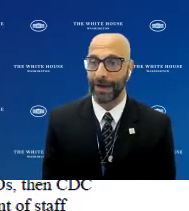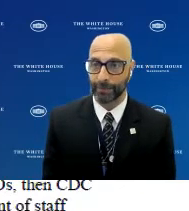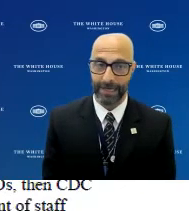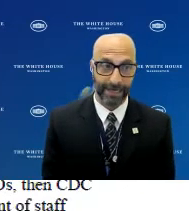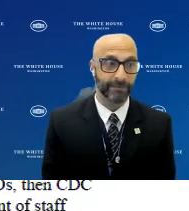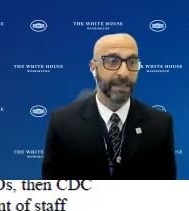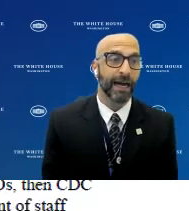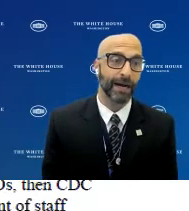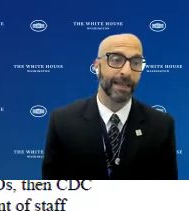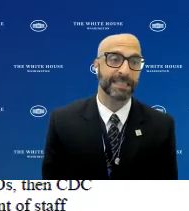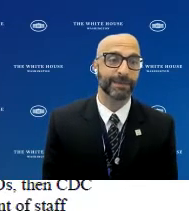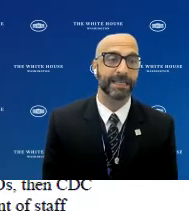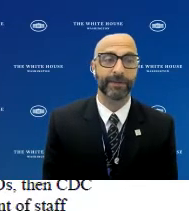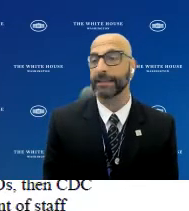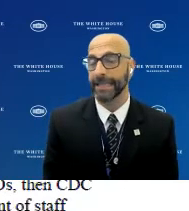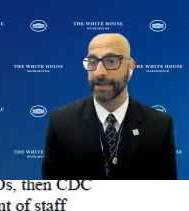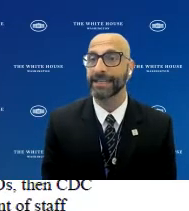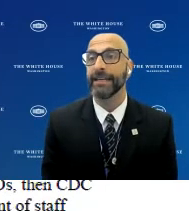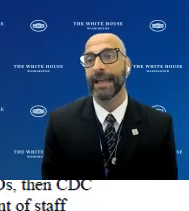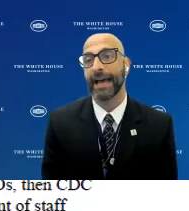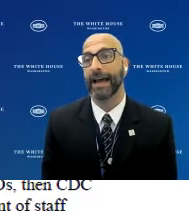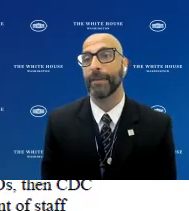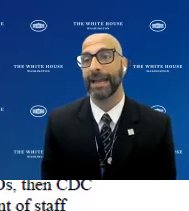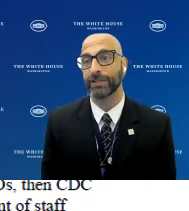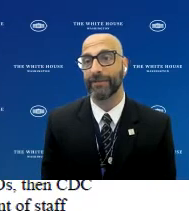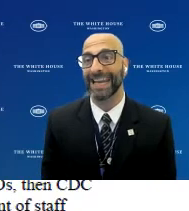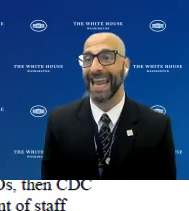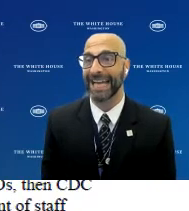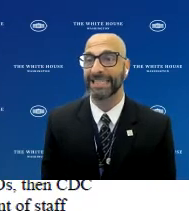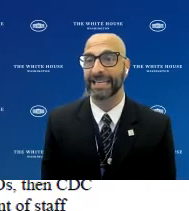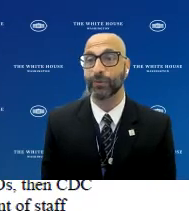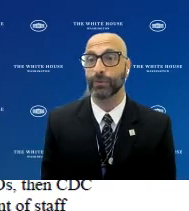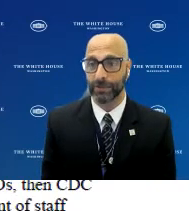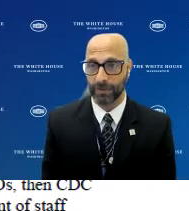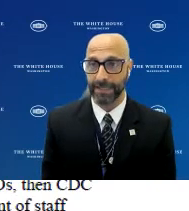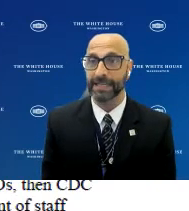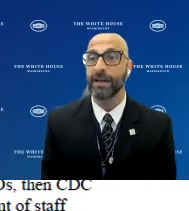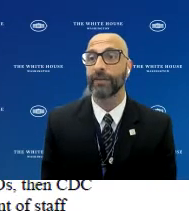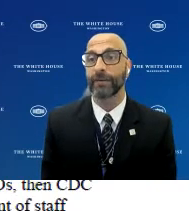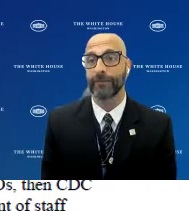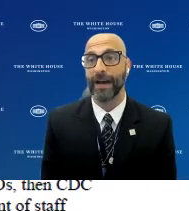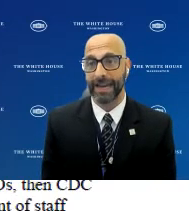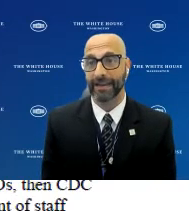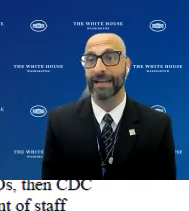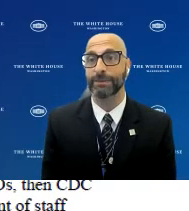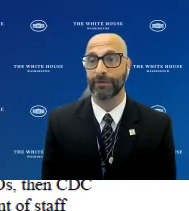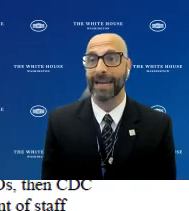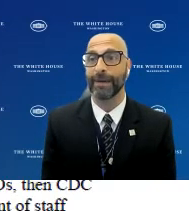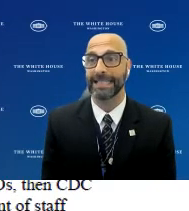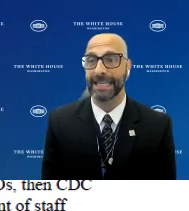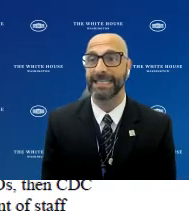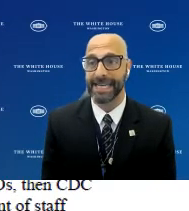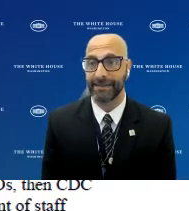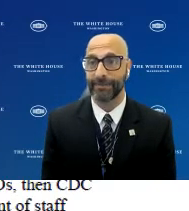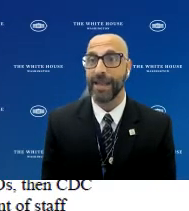I think, pretty groundbreaking. It specifically says that HIV and STD resources from the funding that